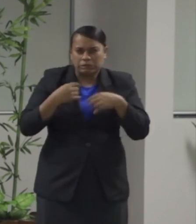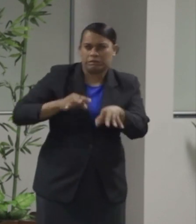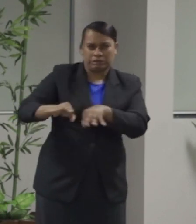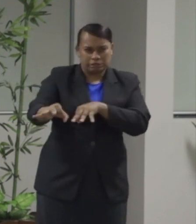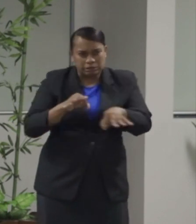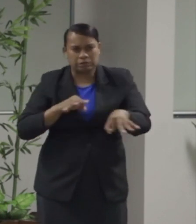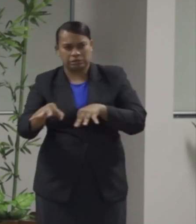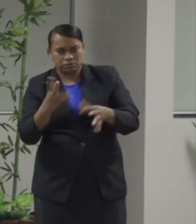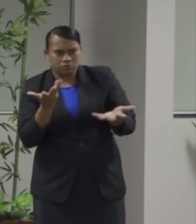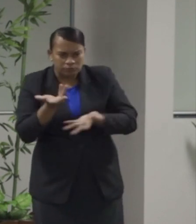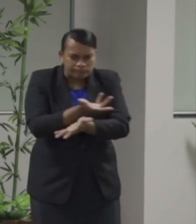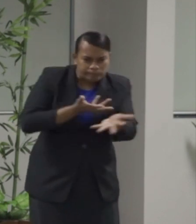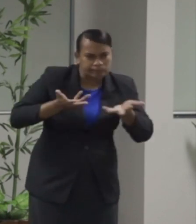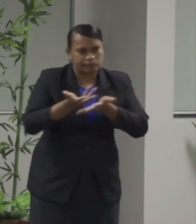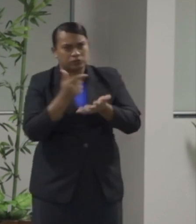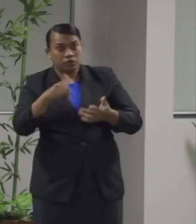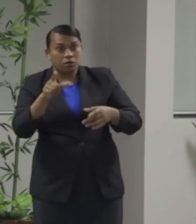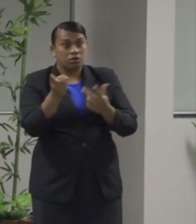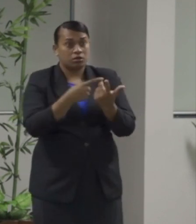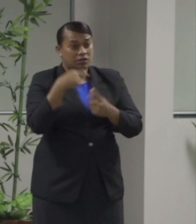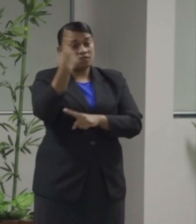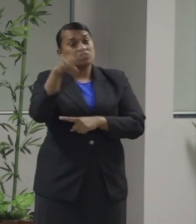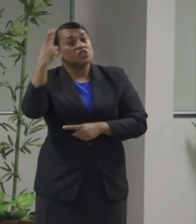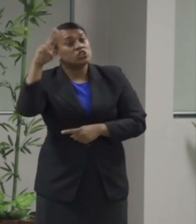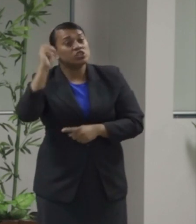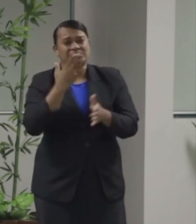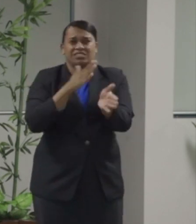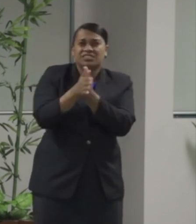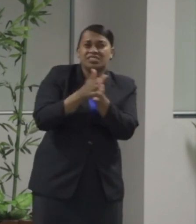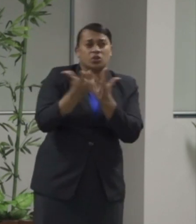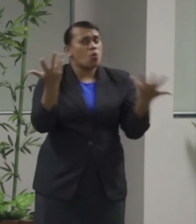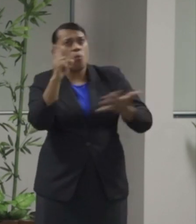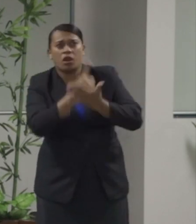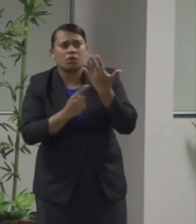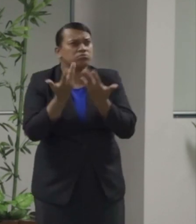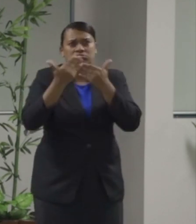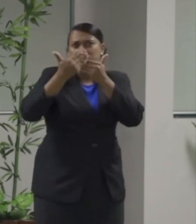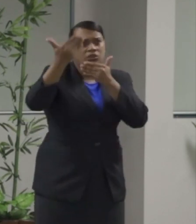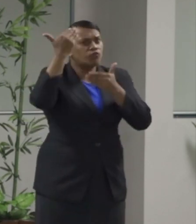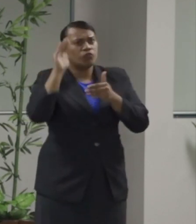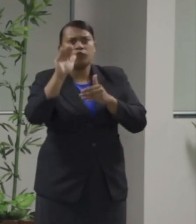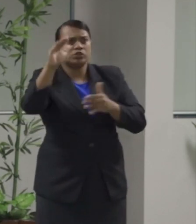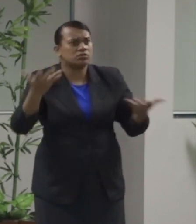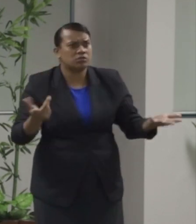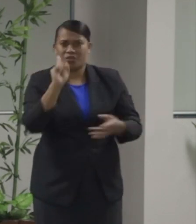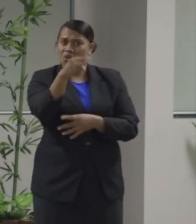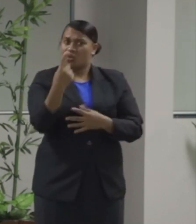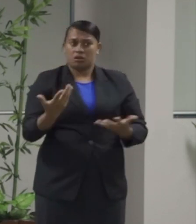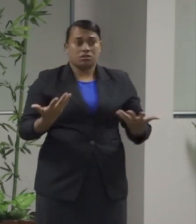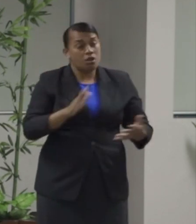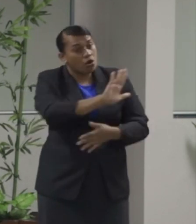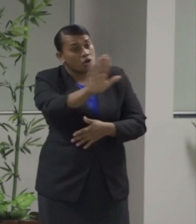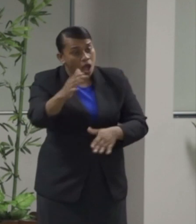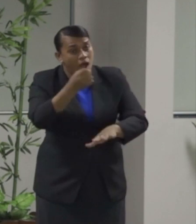to the countless Fijians anxious about what the future holds, know that you are not alone. Your government will be there